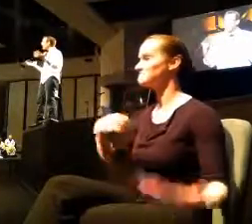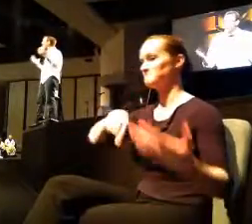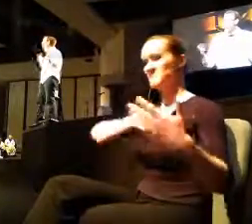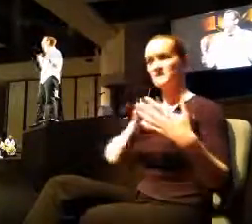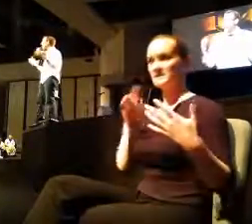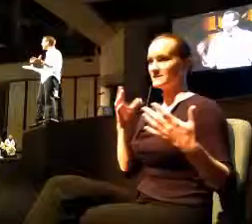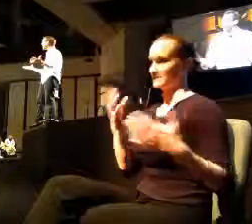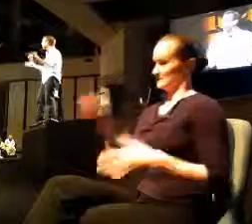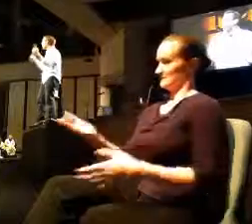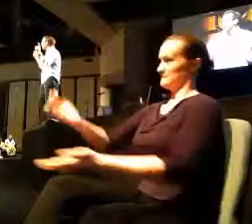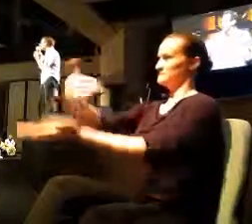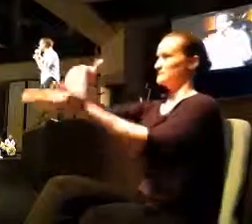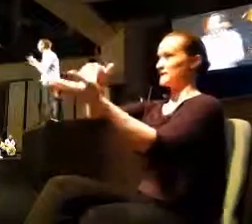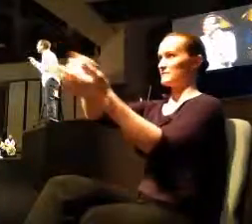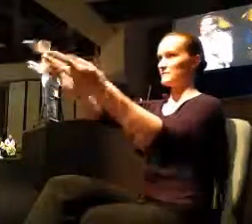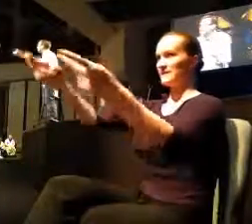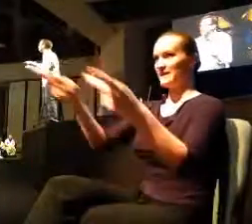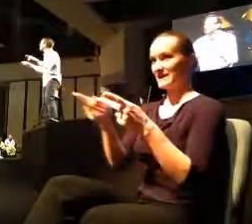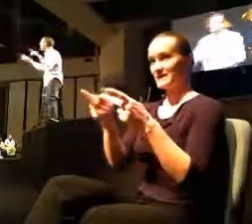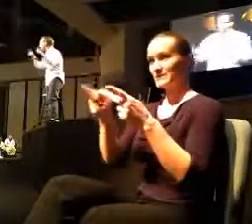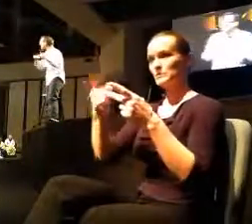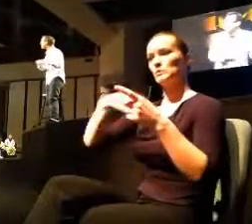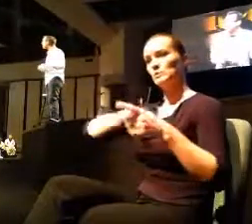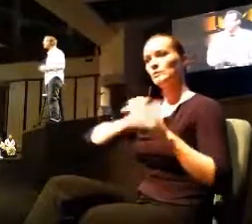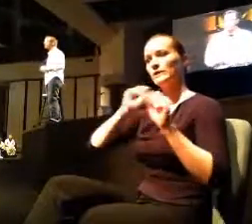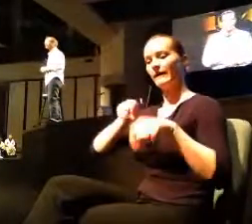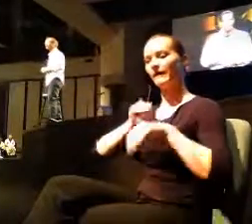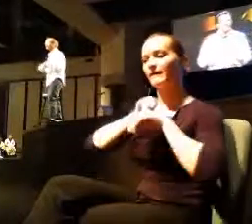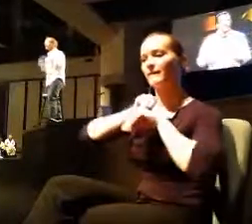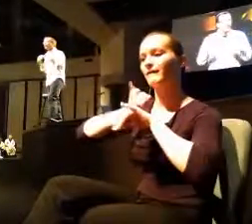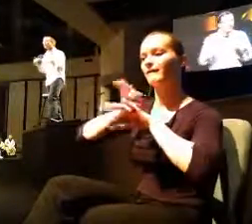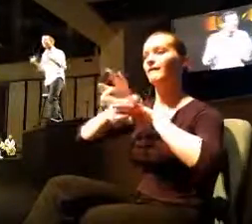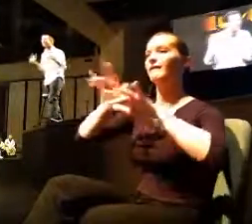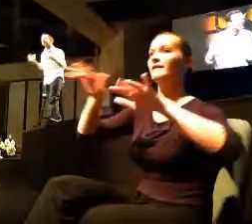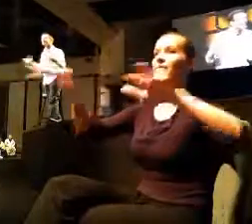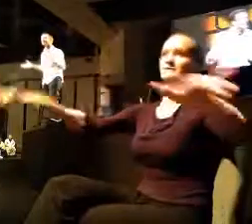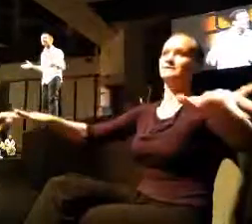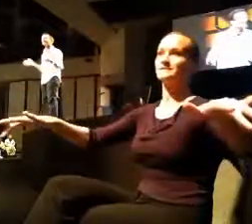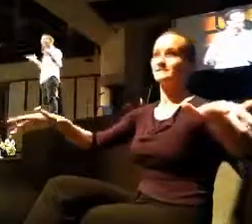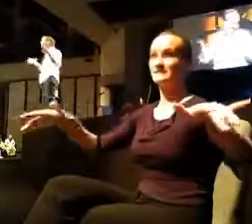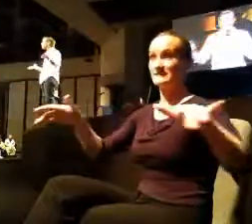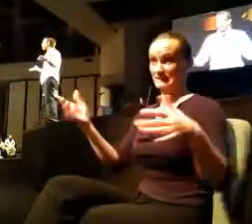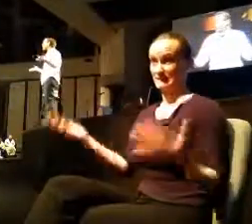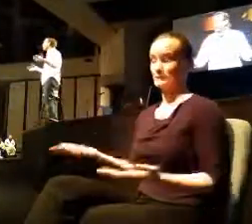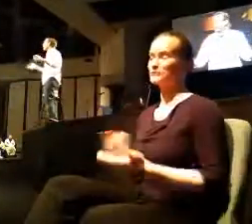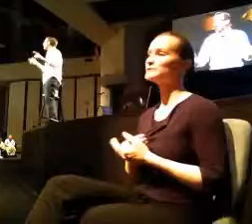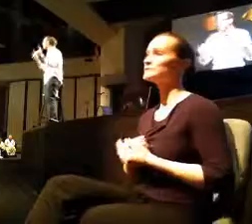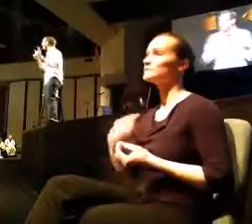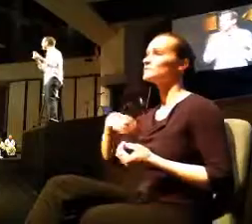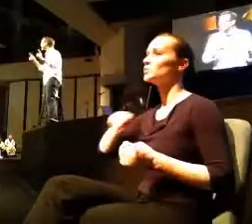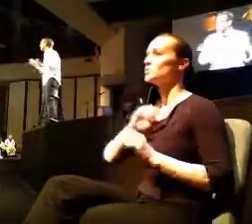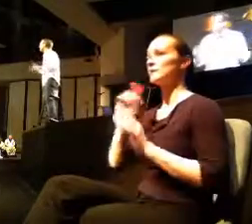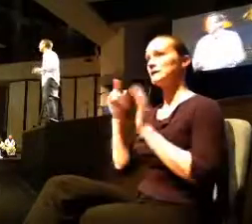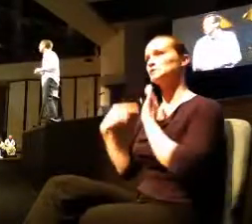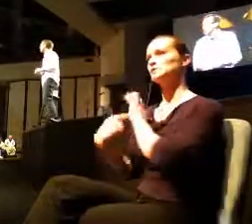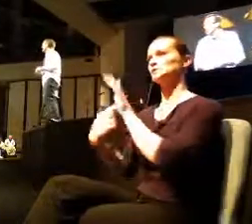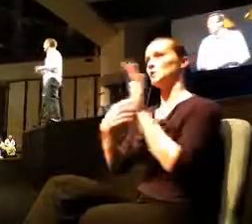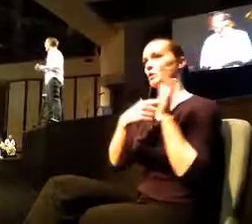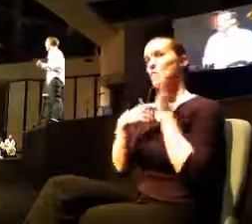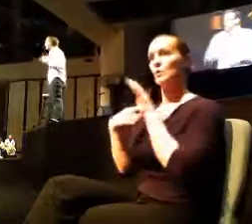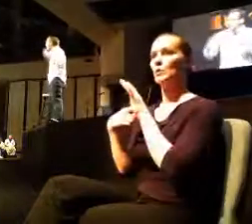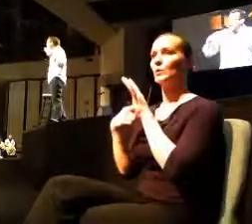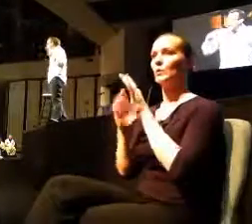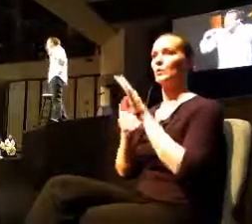in the middle of a place where we get to be that expression of Christ. We get to be an expression where successful